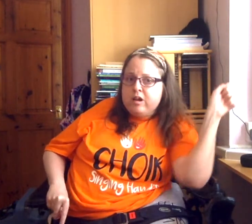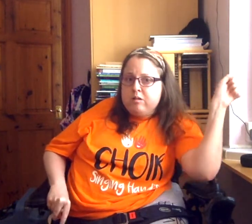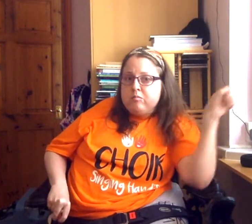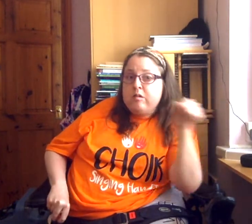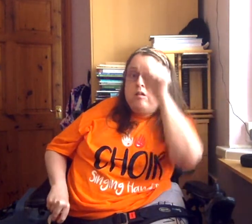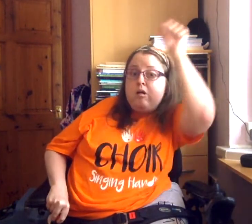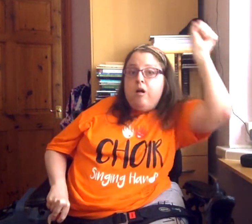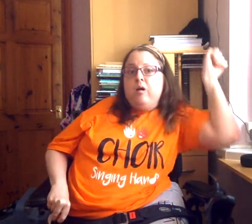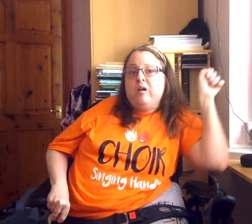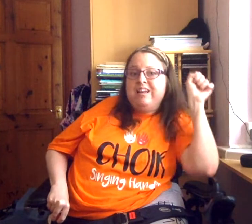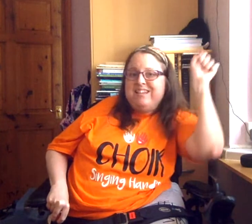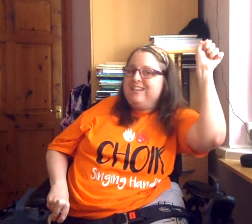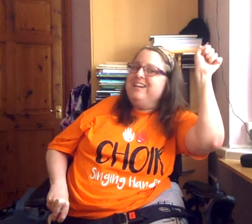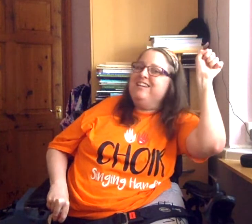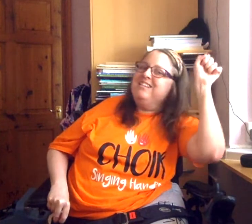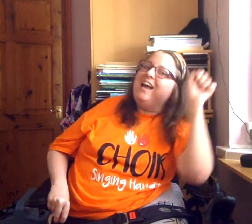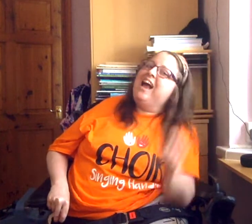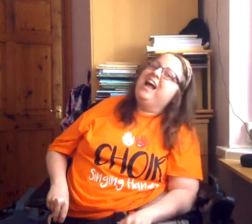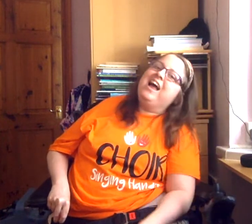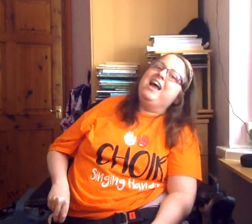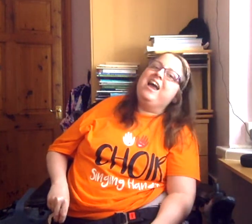dreams is all it's gonna